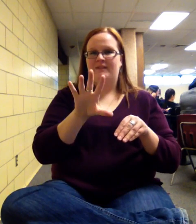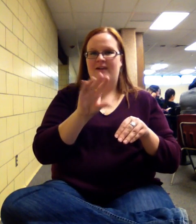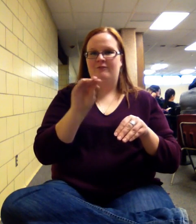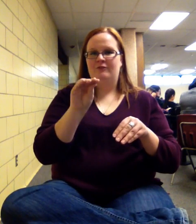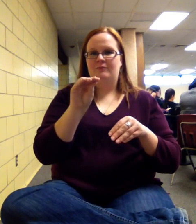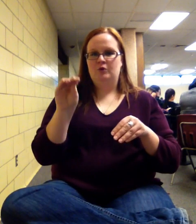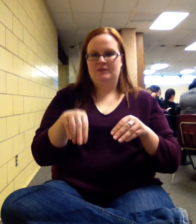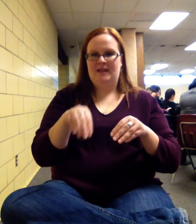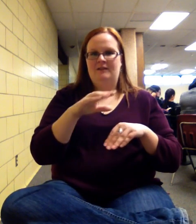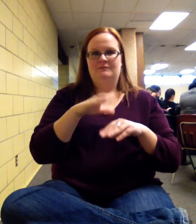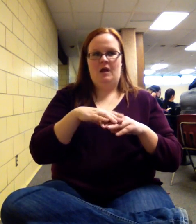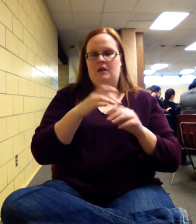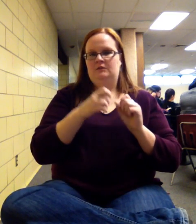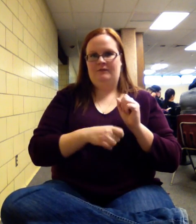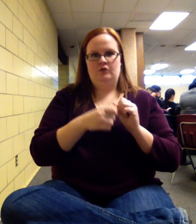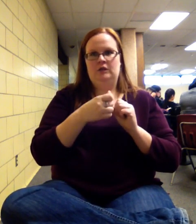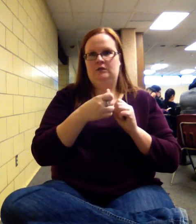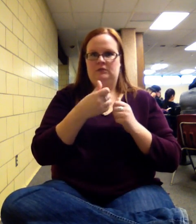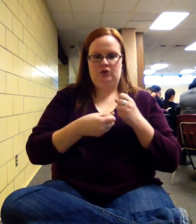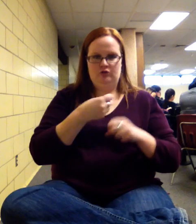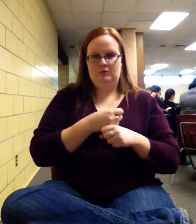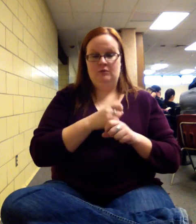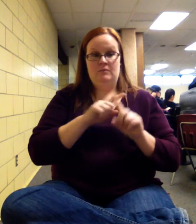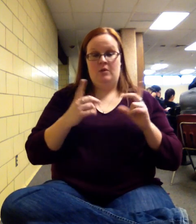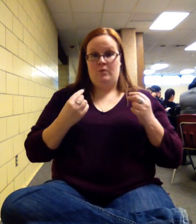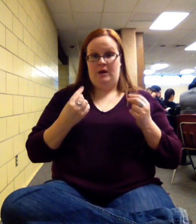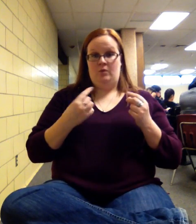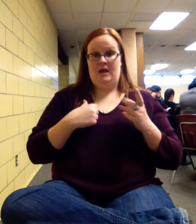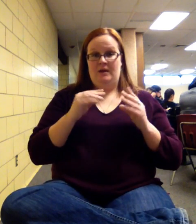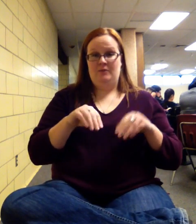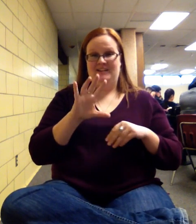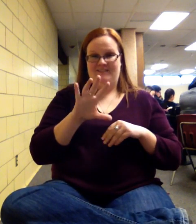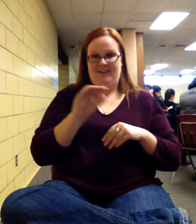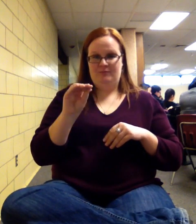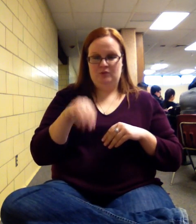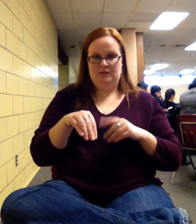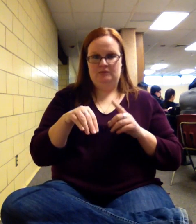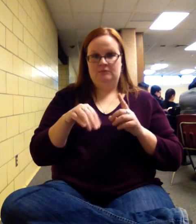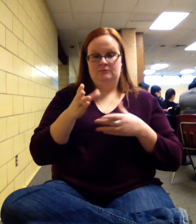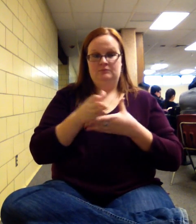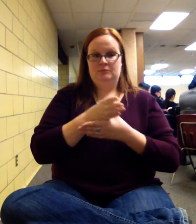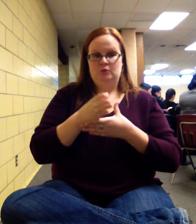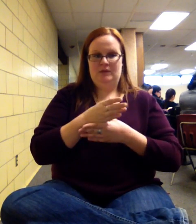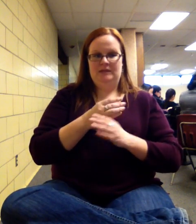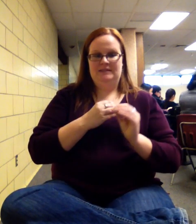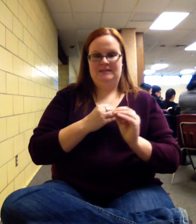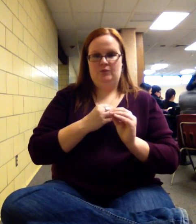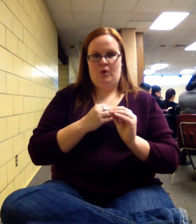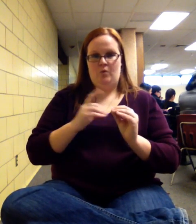He puts that little 5%. What I do is I put 5% here between time period 0 and 1, and you'll see that